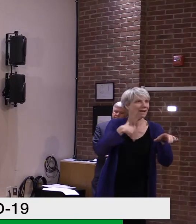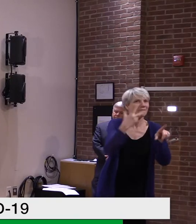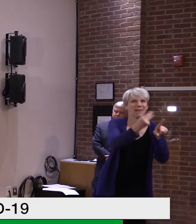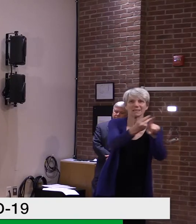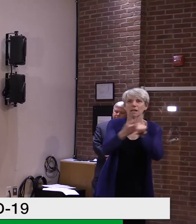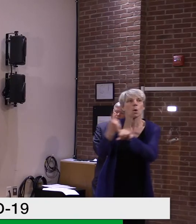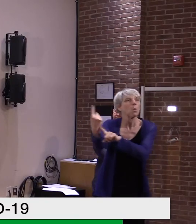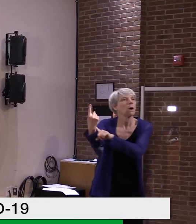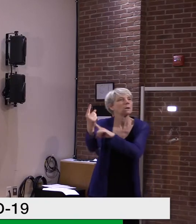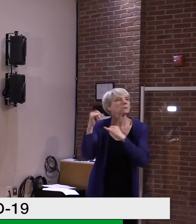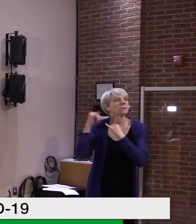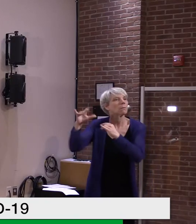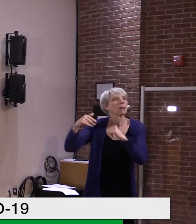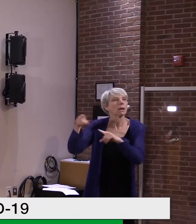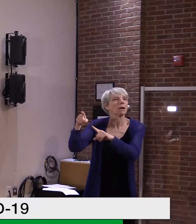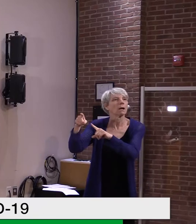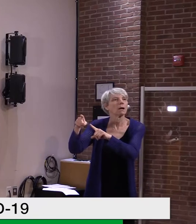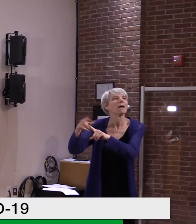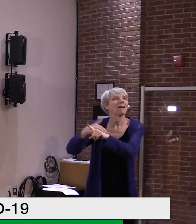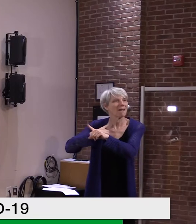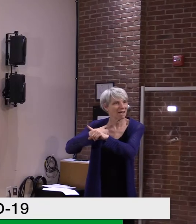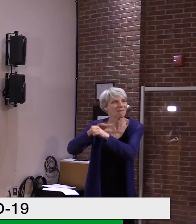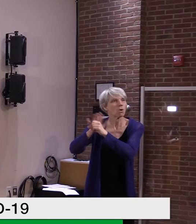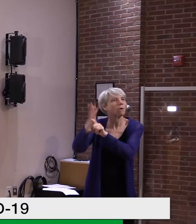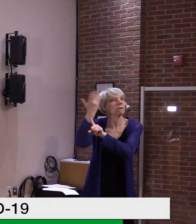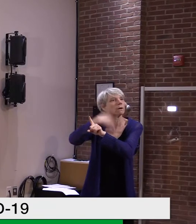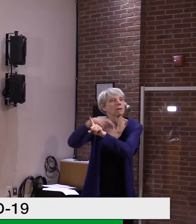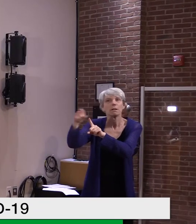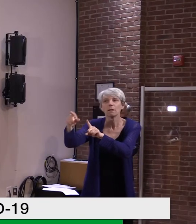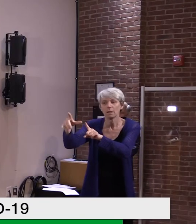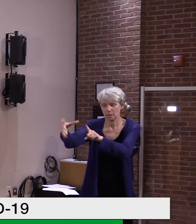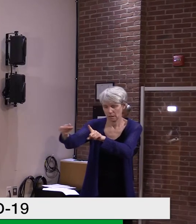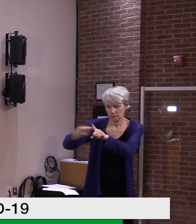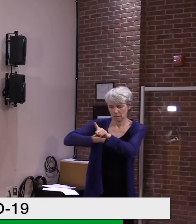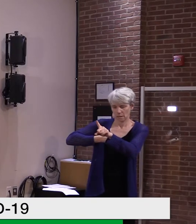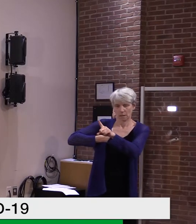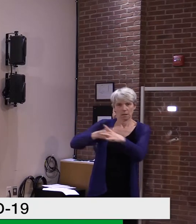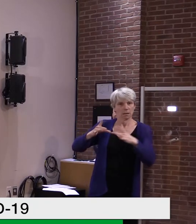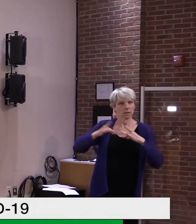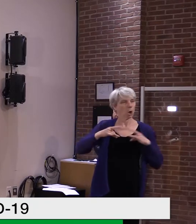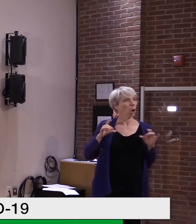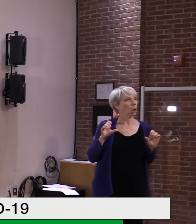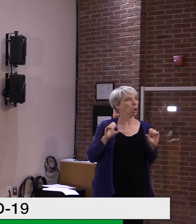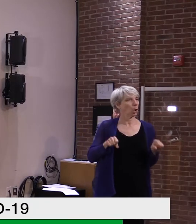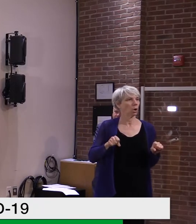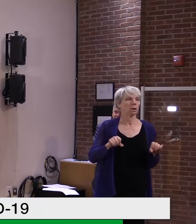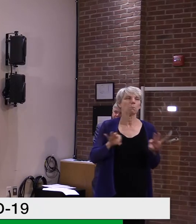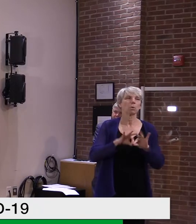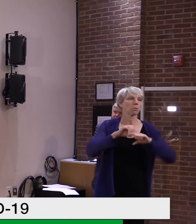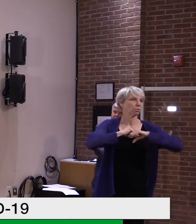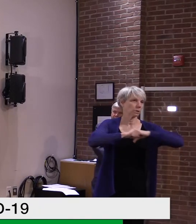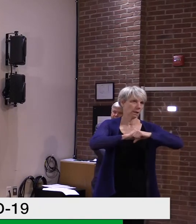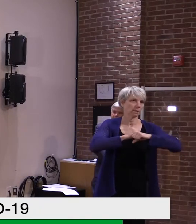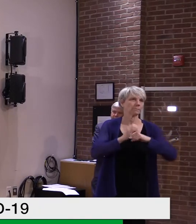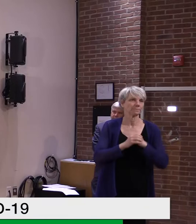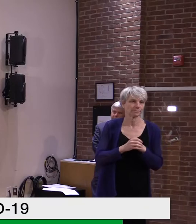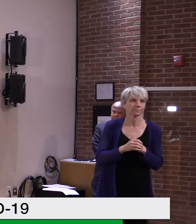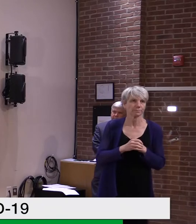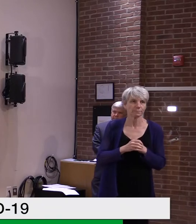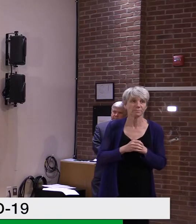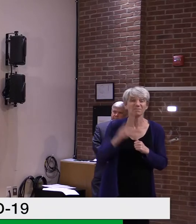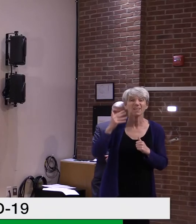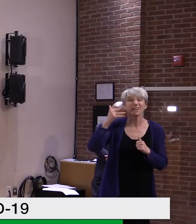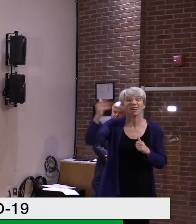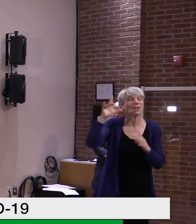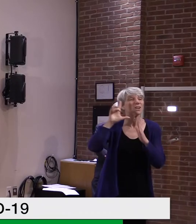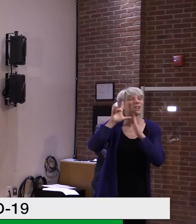anytime. And those are the kinds of cases we're going to see in the future. So, you know, in addition to the lifting of